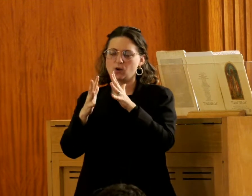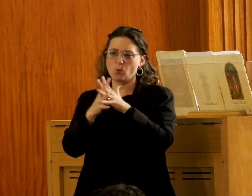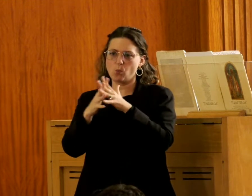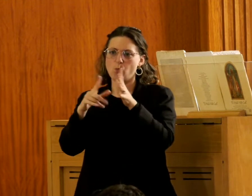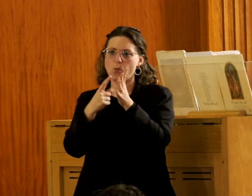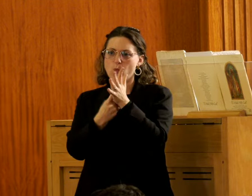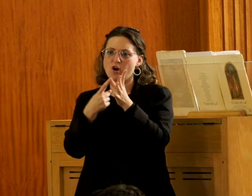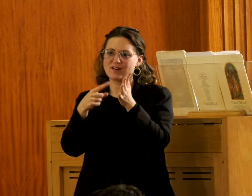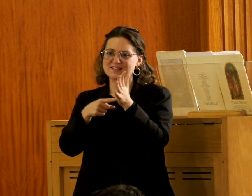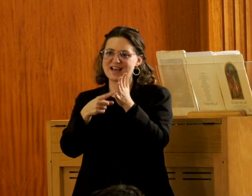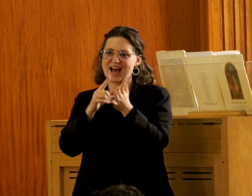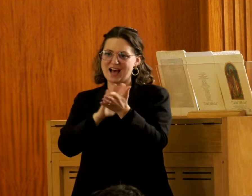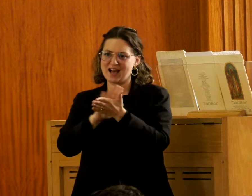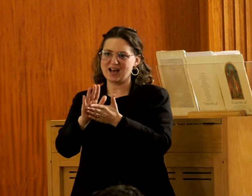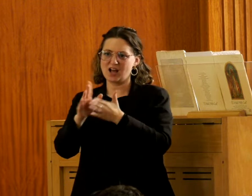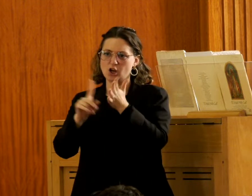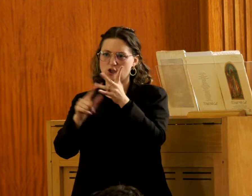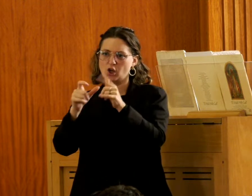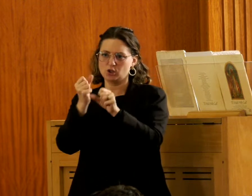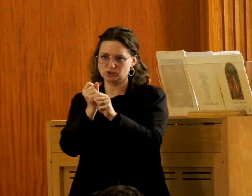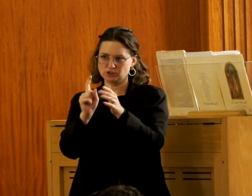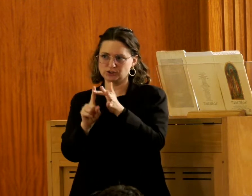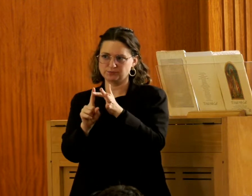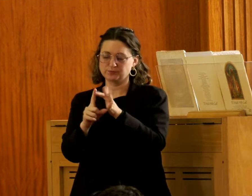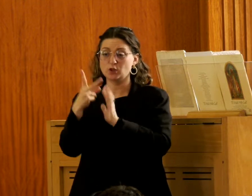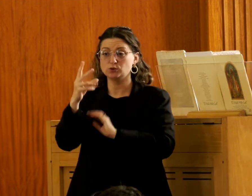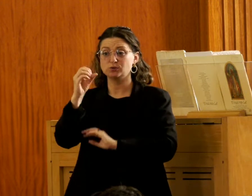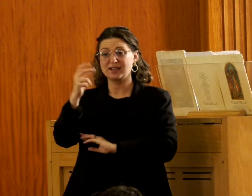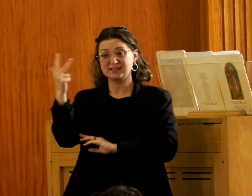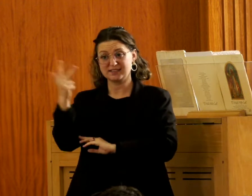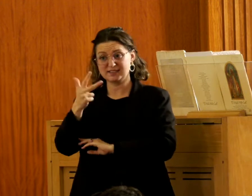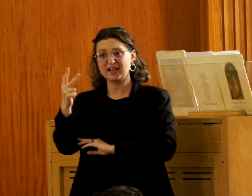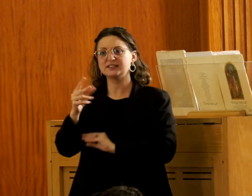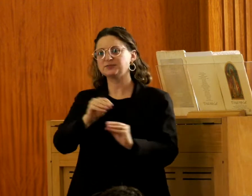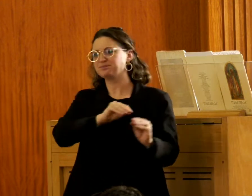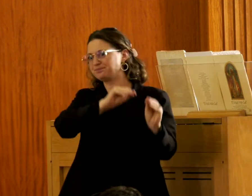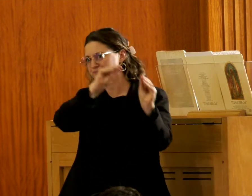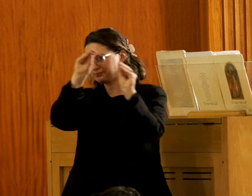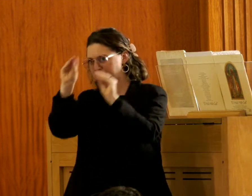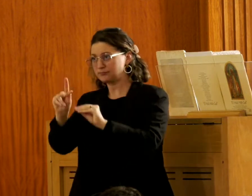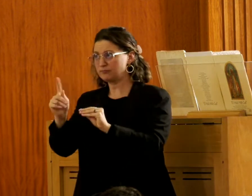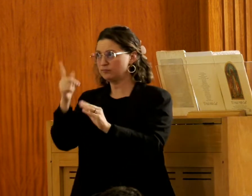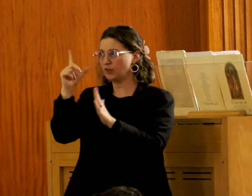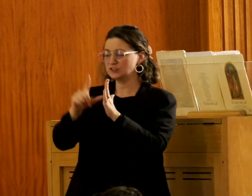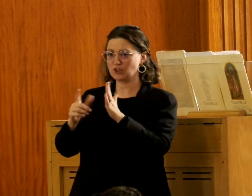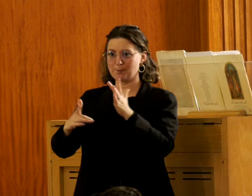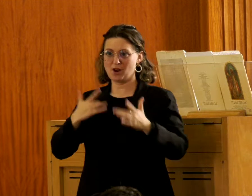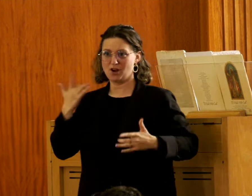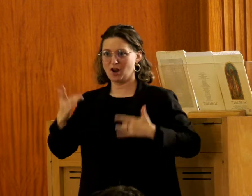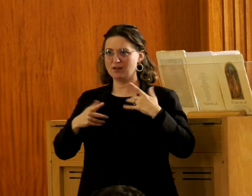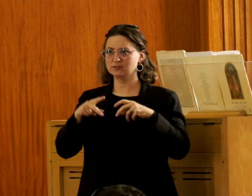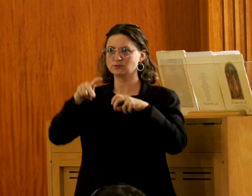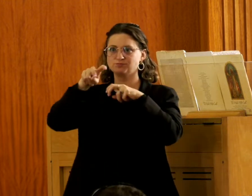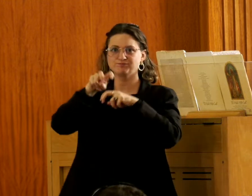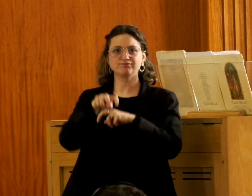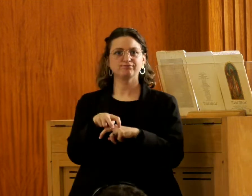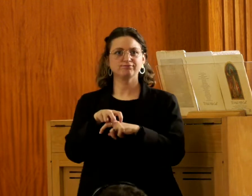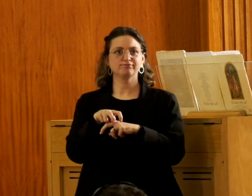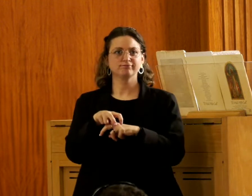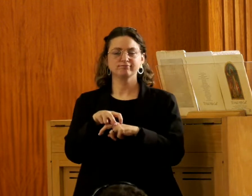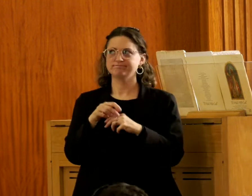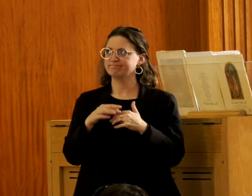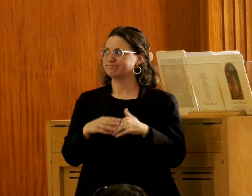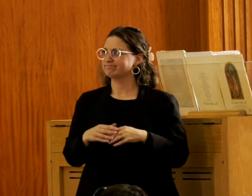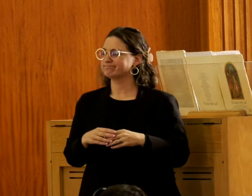Joan moved into Lockhill House in 2018, the first time in her life where she could finally sit and